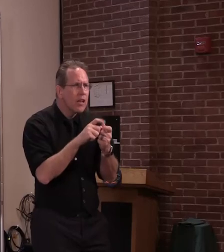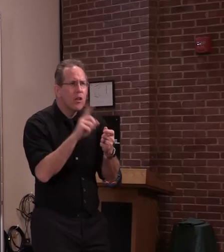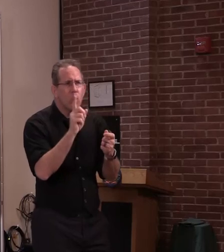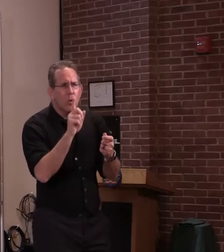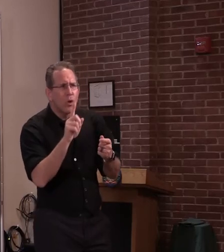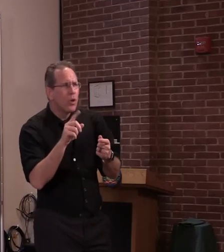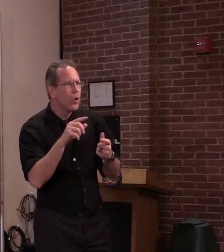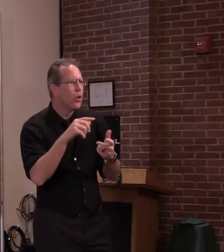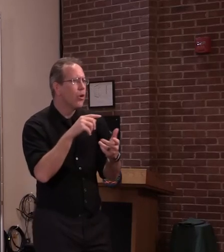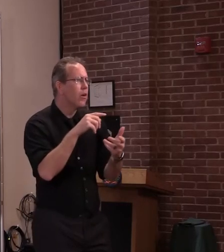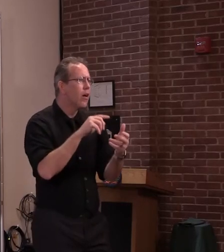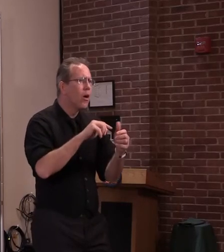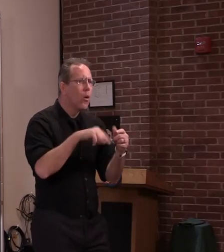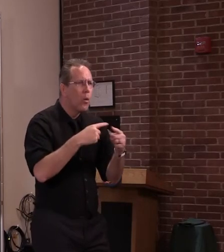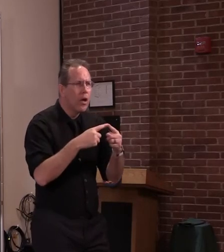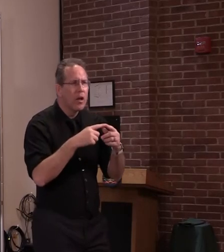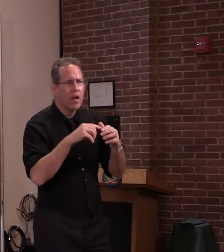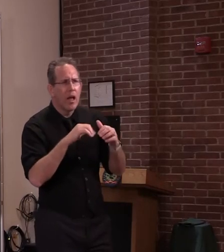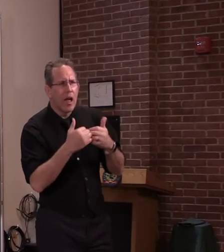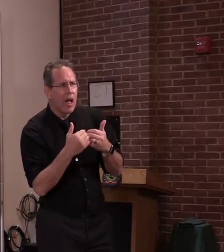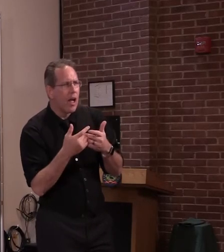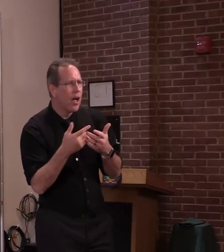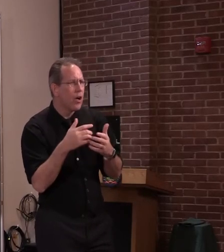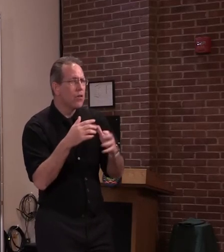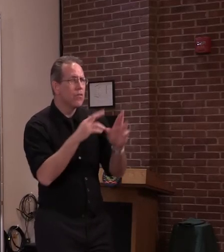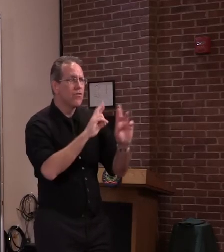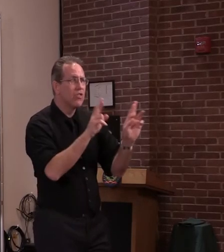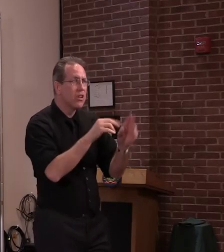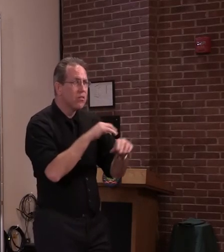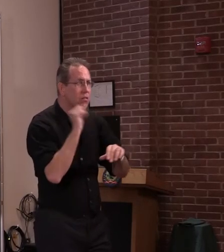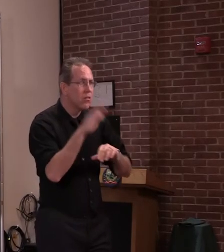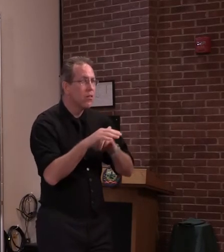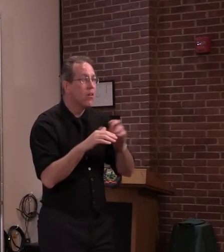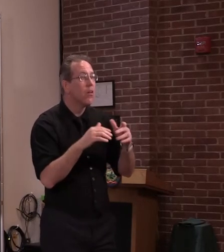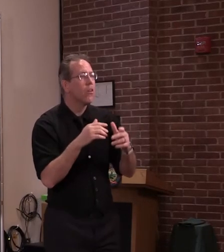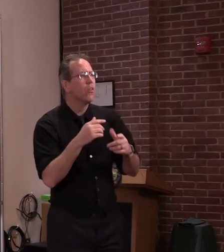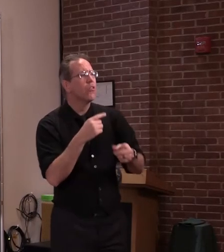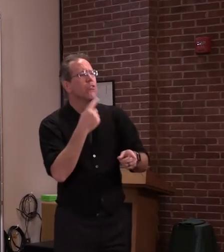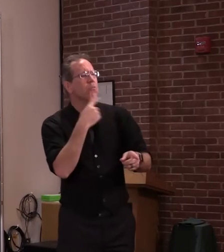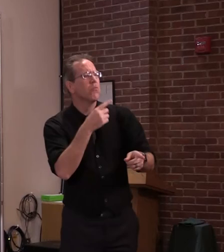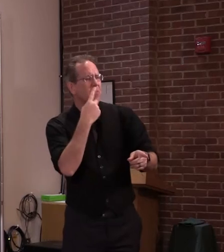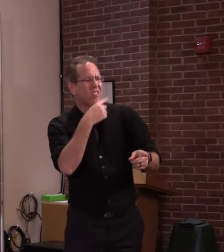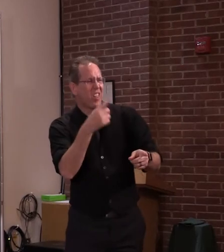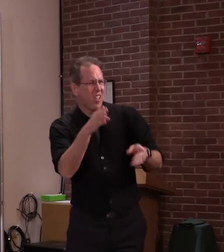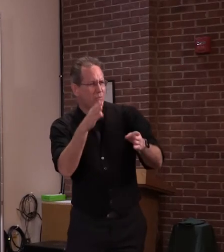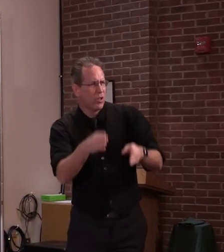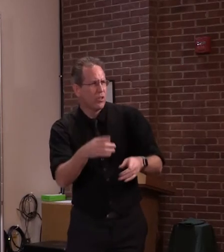just encourage that person to stay tuned, and we'll have that information out shortly.